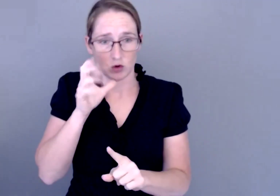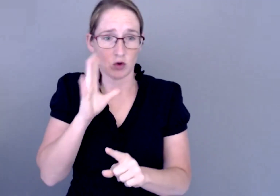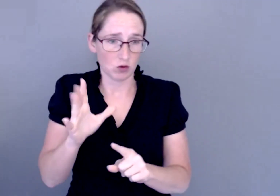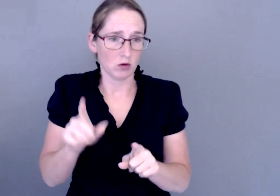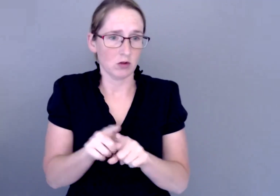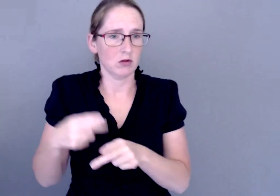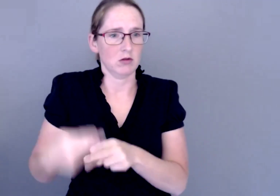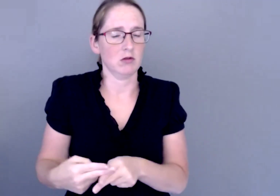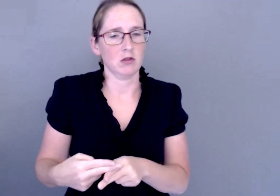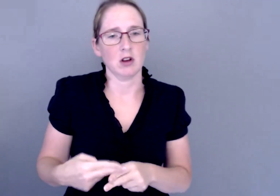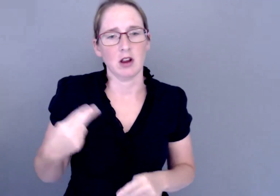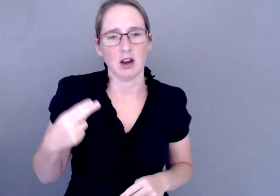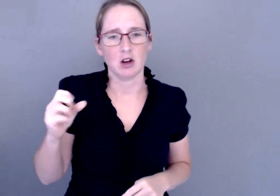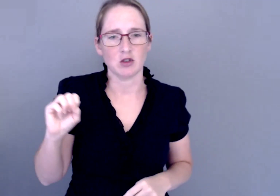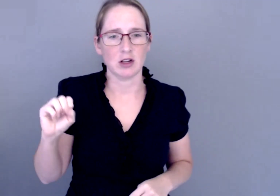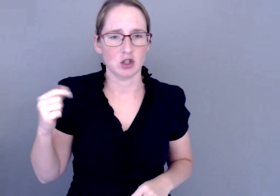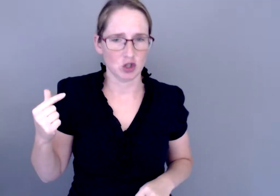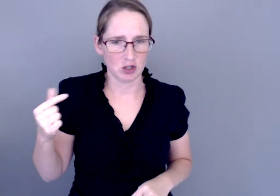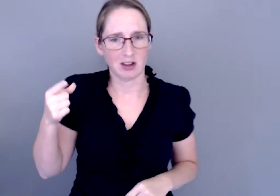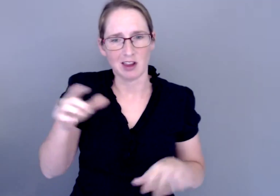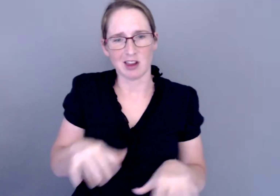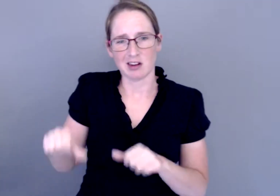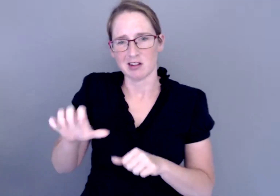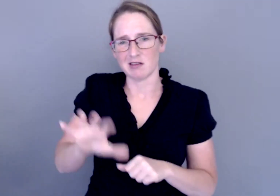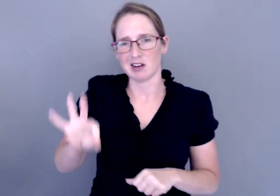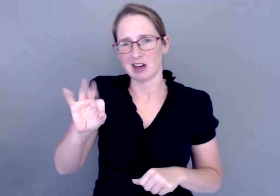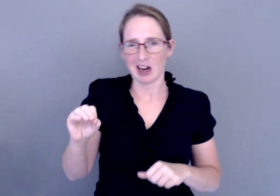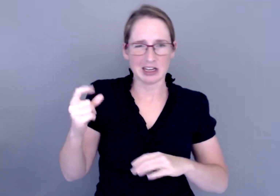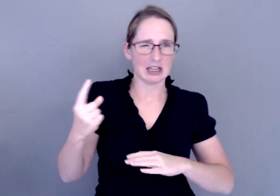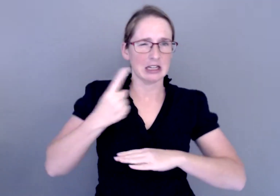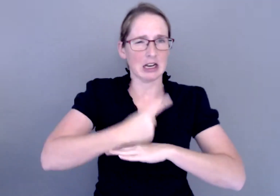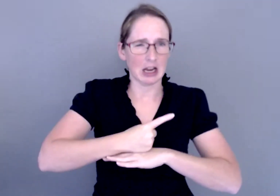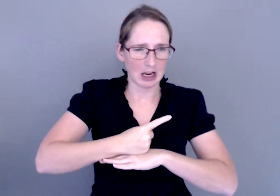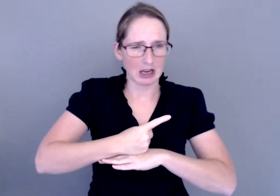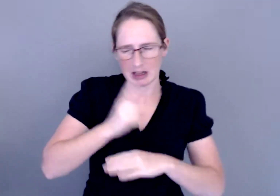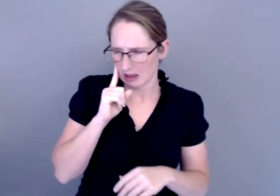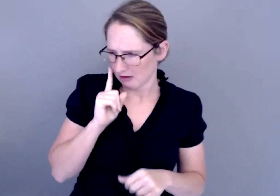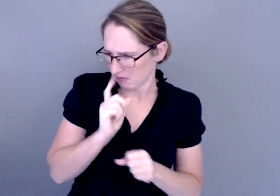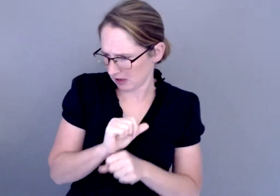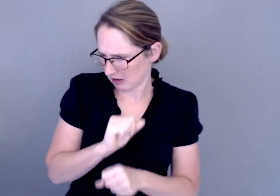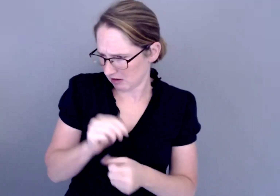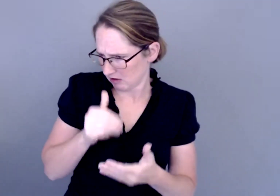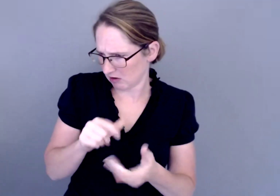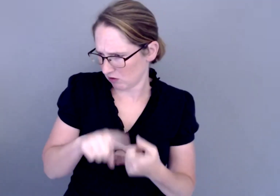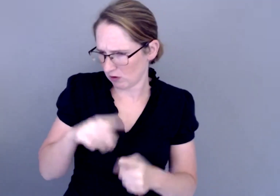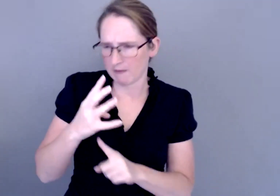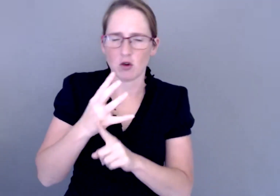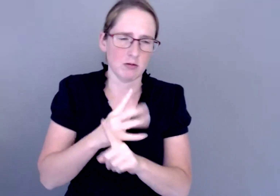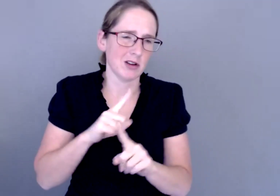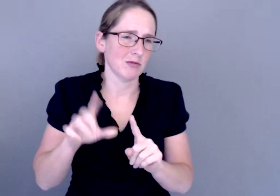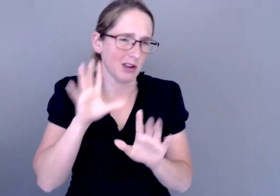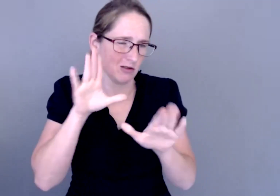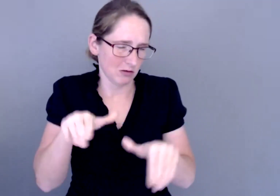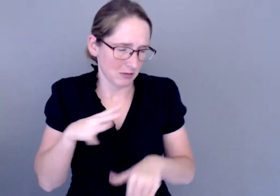to as HSG. And they took about 90 days. I think it actually ended up being closer to 4 months, but we'll let it